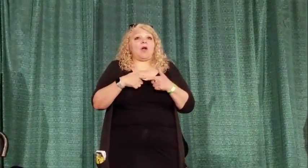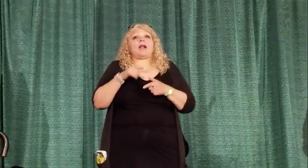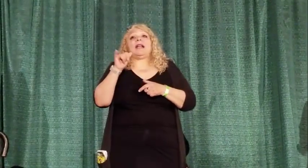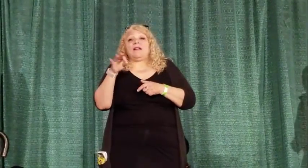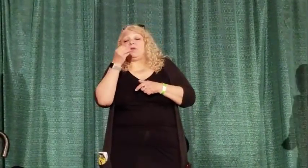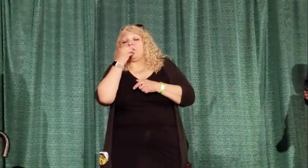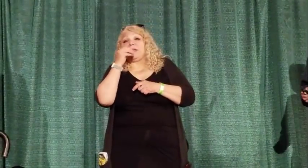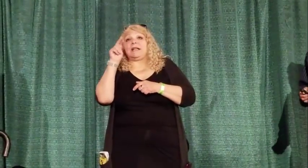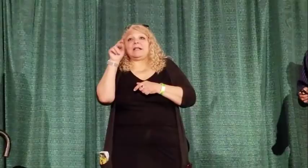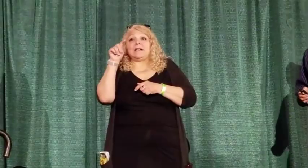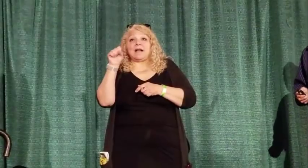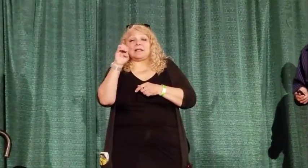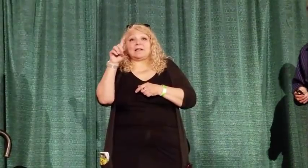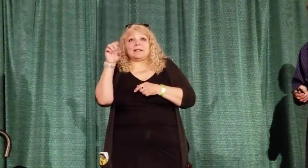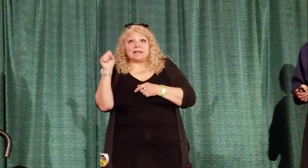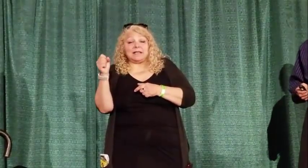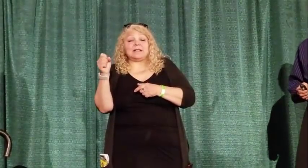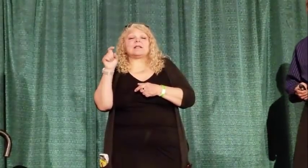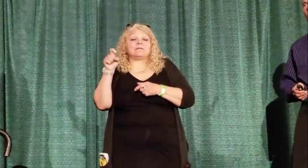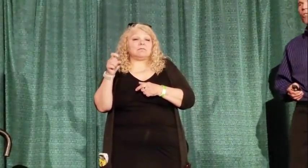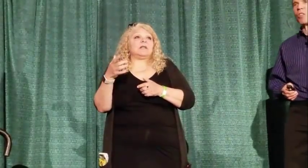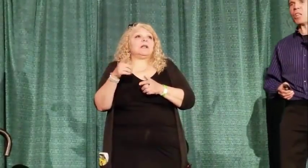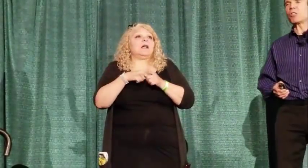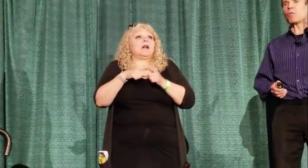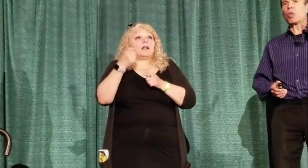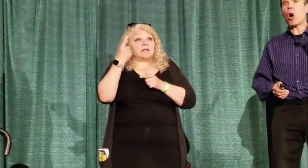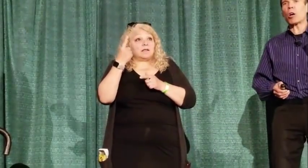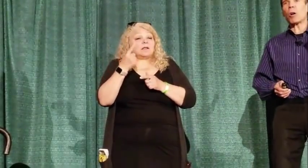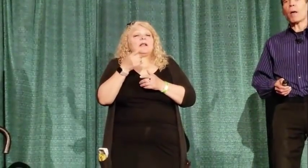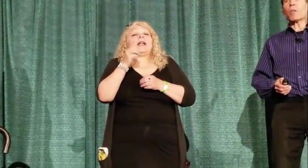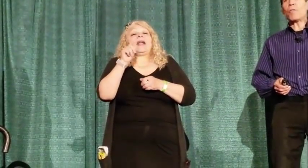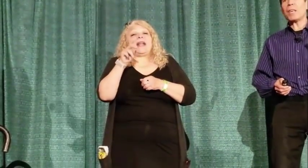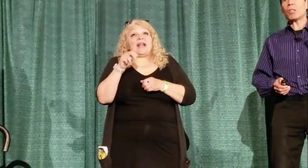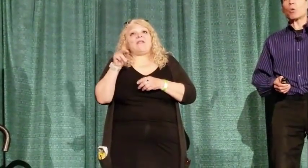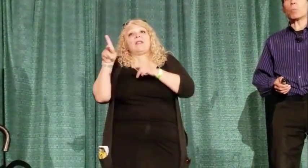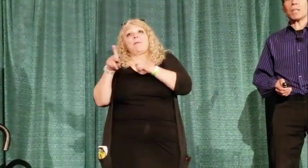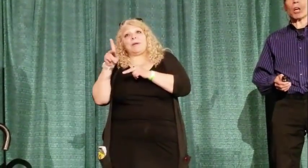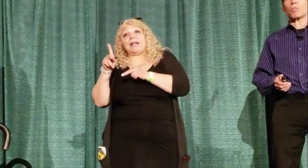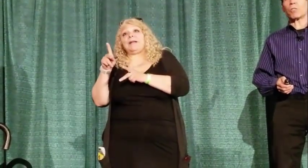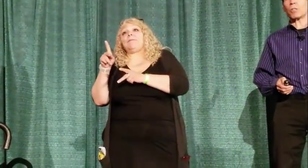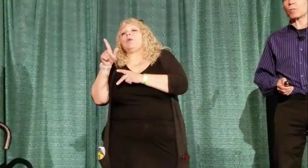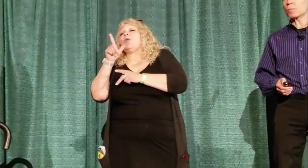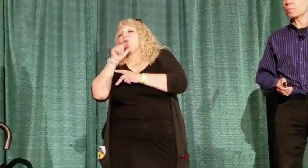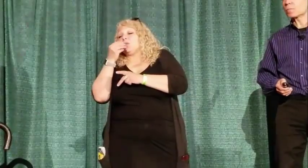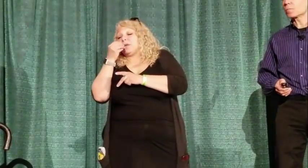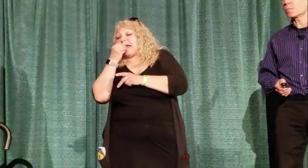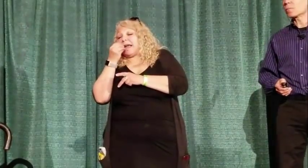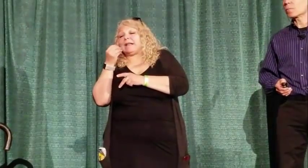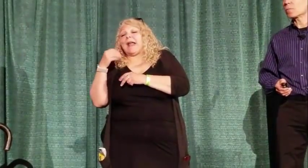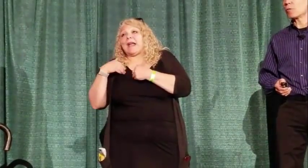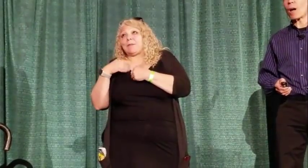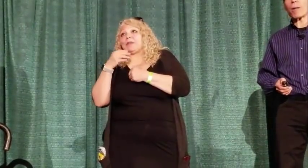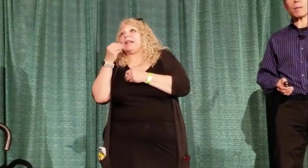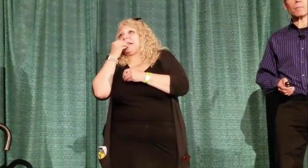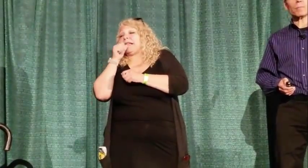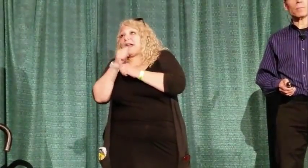even the flexitarians who ate some animal products who ate nuts and seeds lived longer than the vegans who were omitting nuts and seeds.